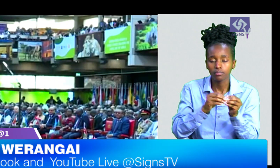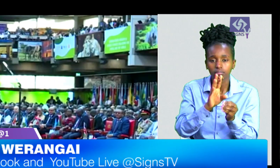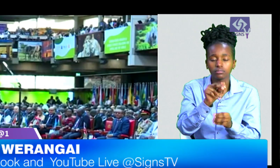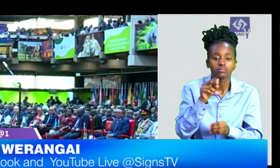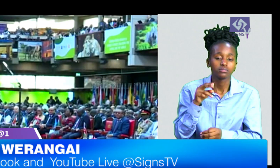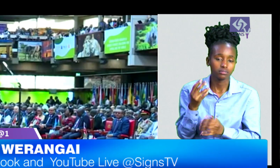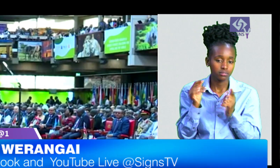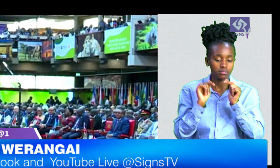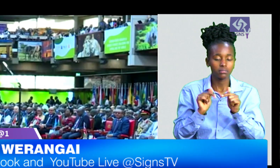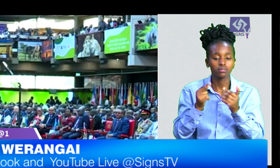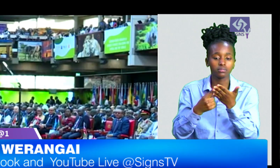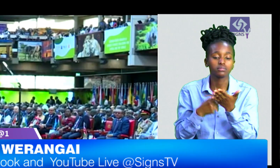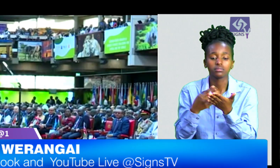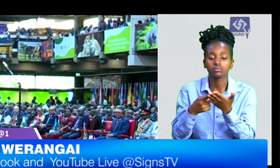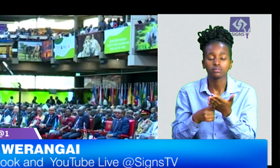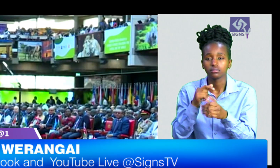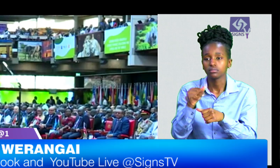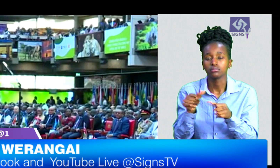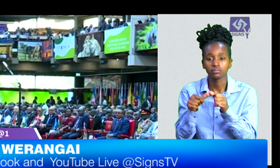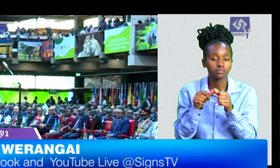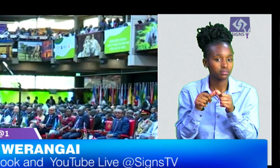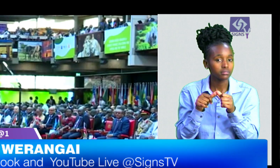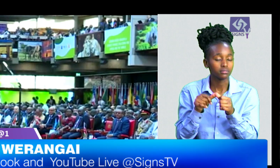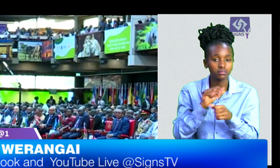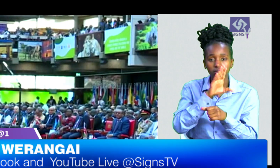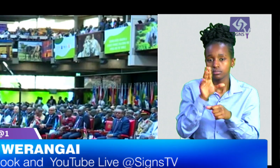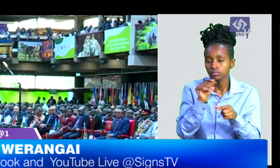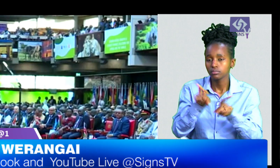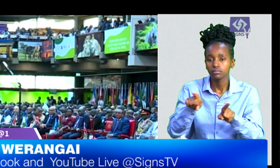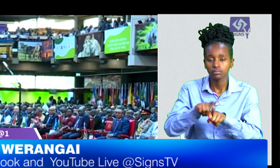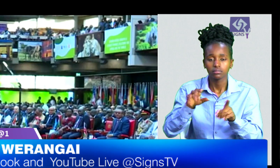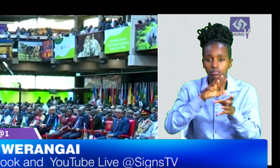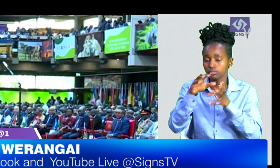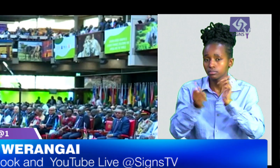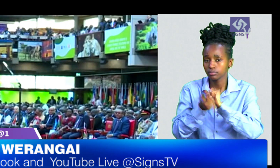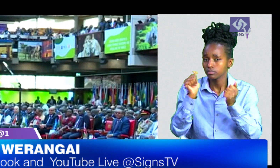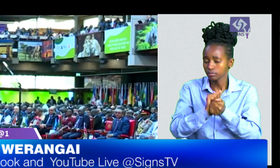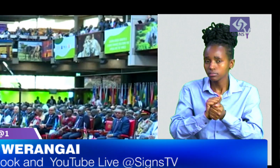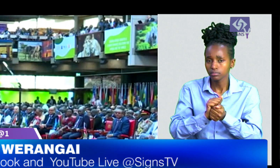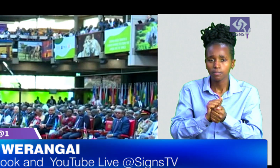just to talk about Africa or climate change in the usual way,